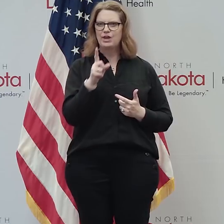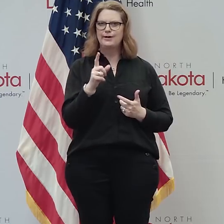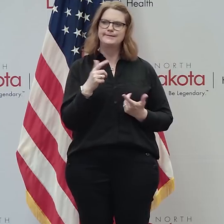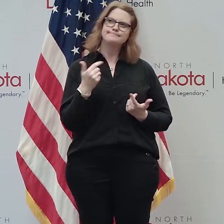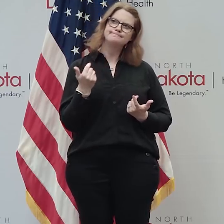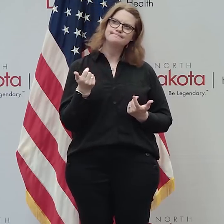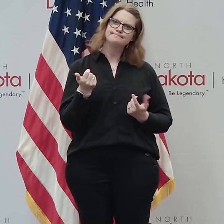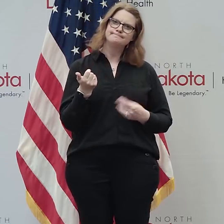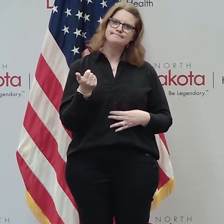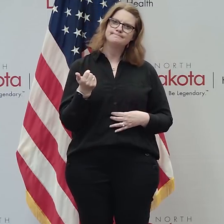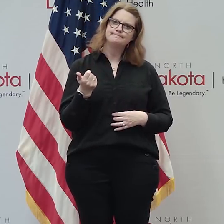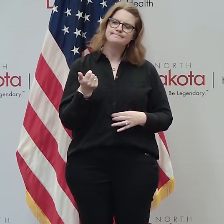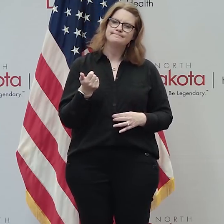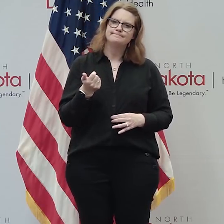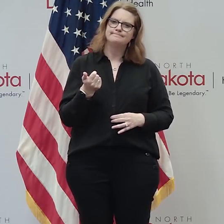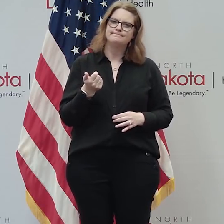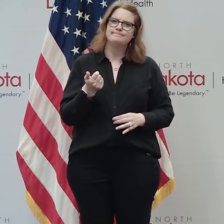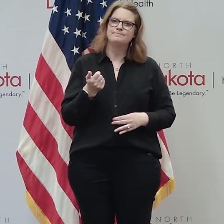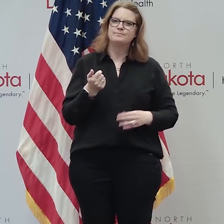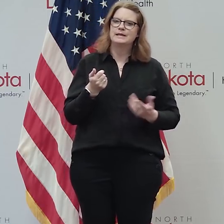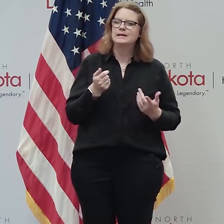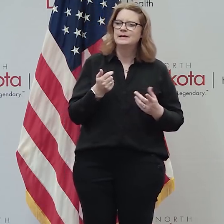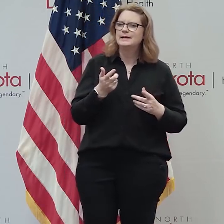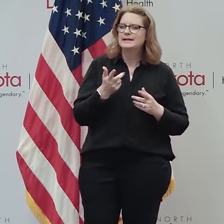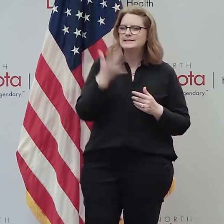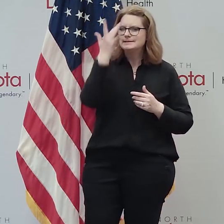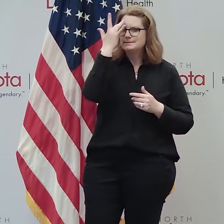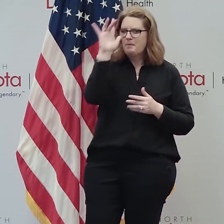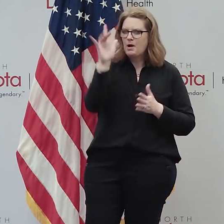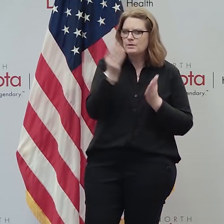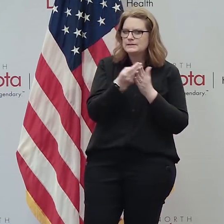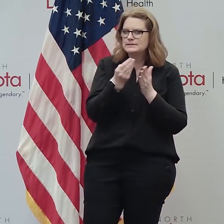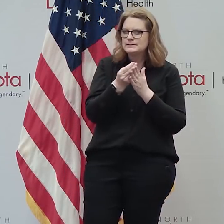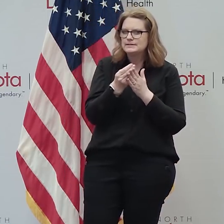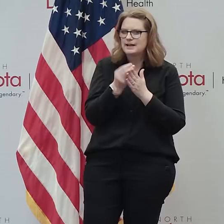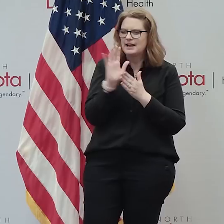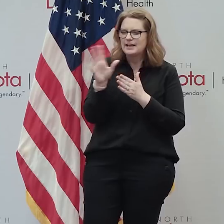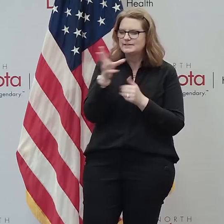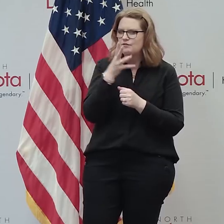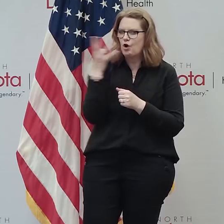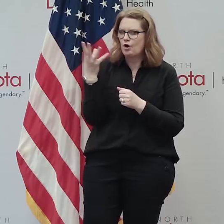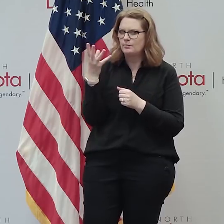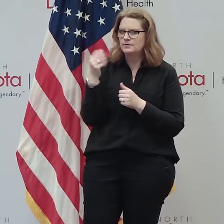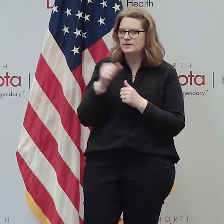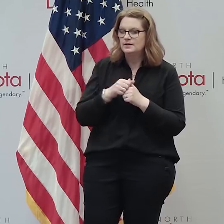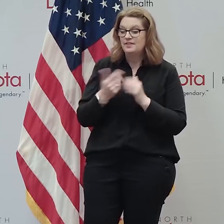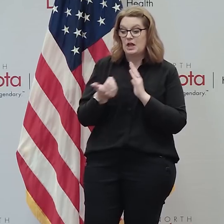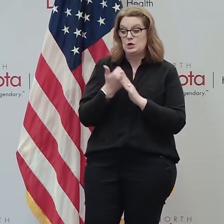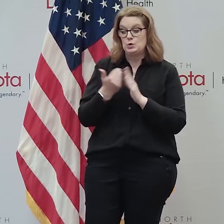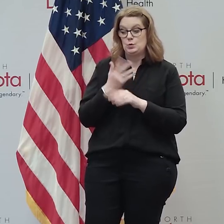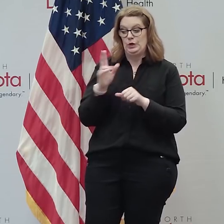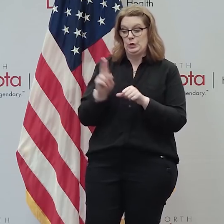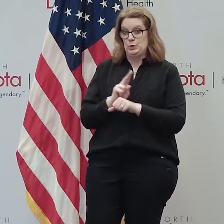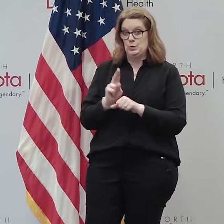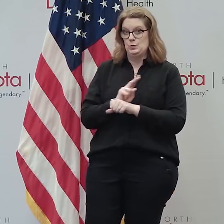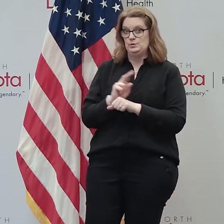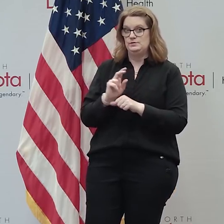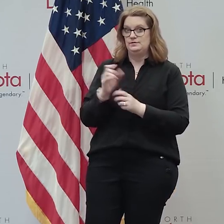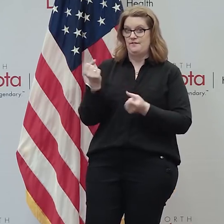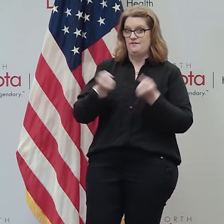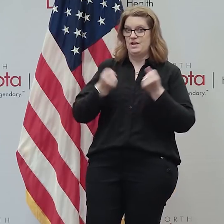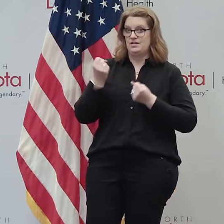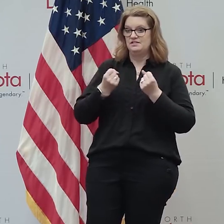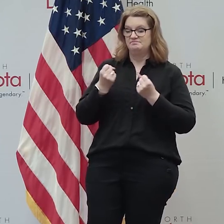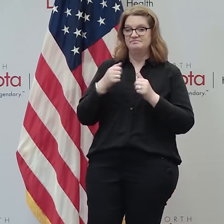should I say, smart with his spending at Dalrymple Farms. So on that new used vehicle, they were able to do